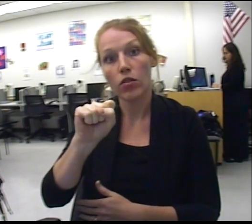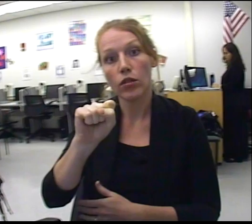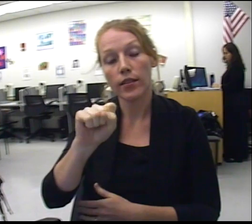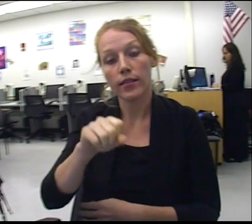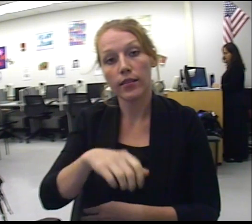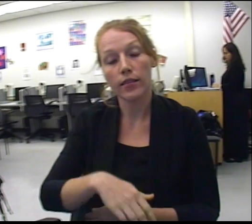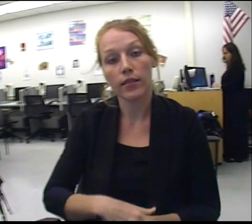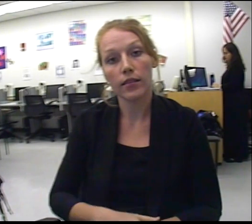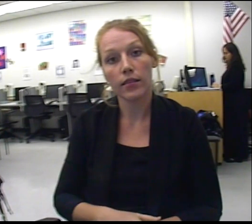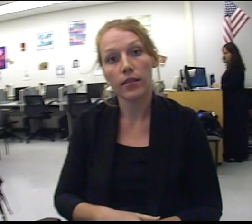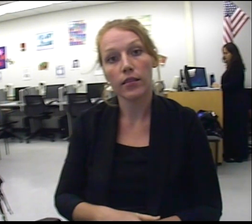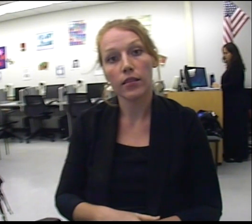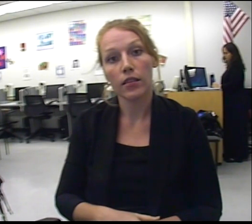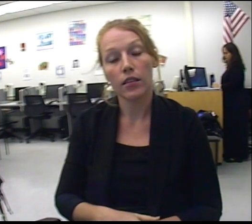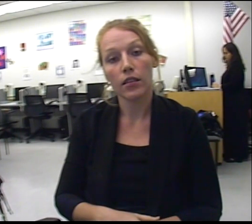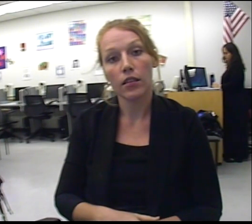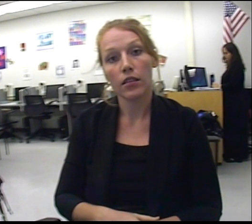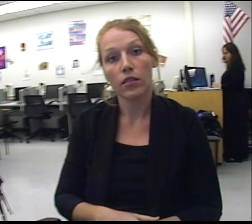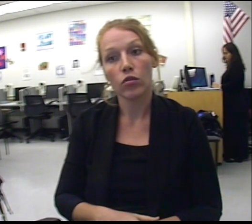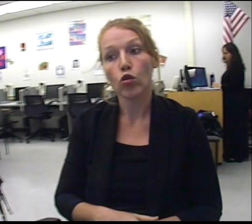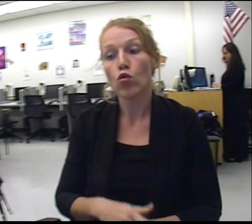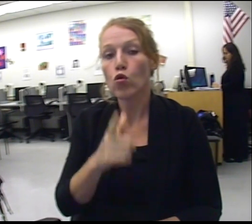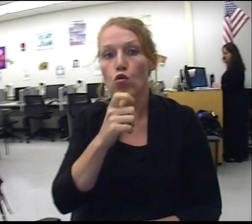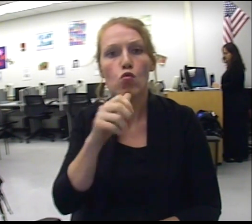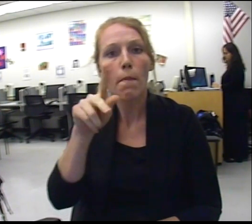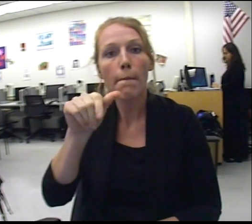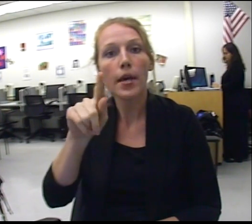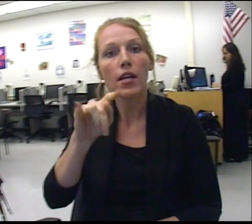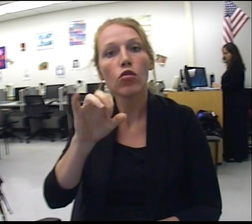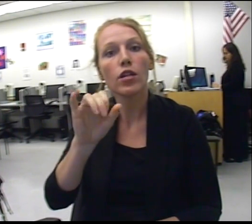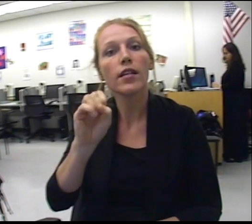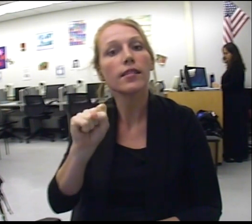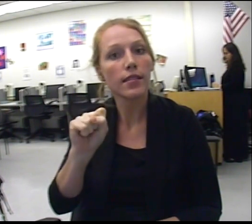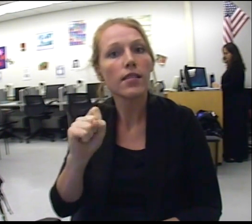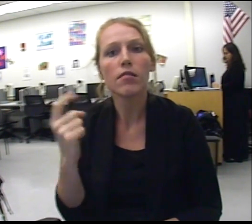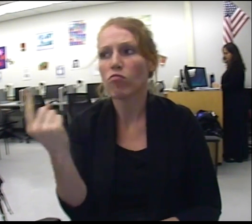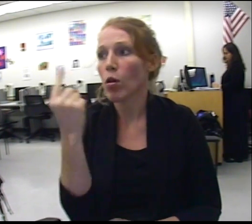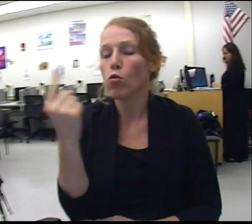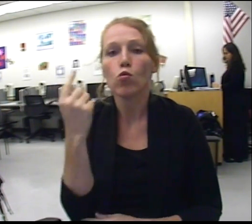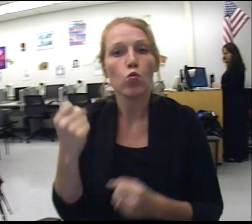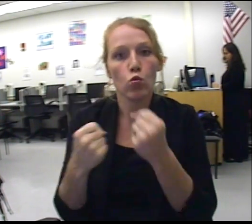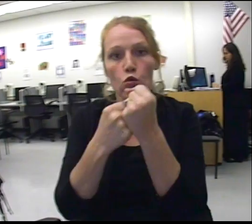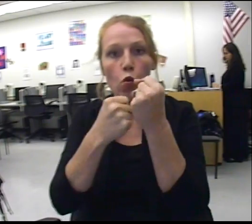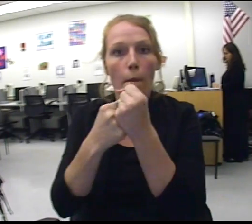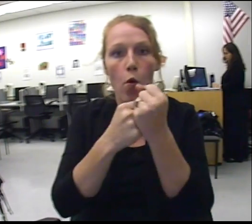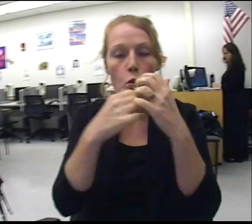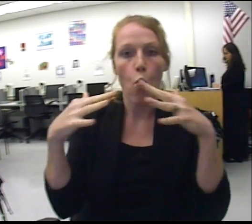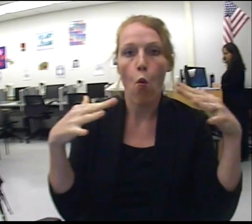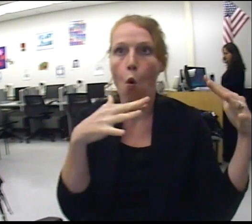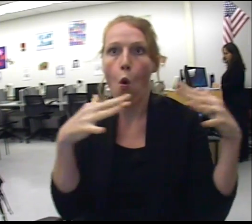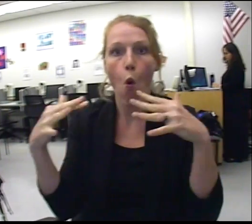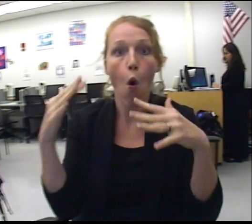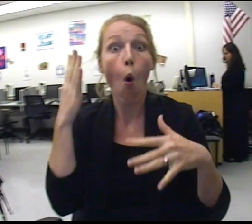And a patriot was someone who supported the war. They wanted to break away from Great Britain. So they